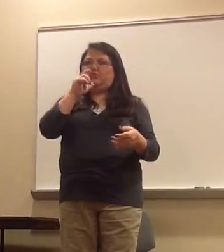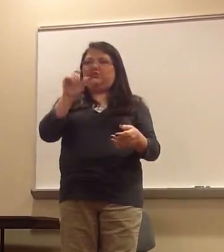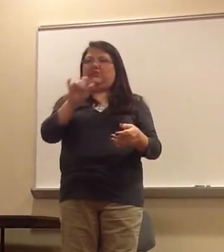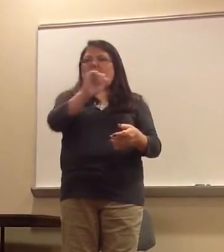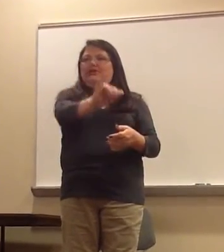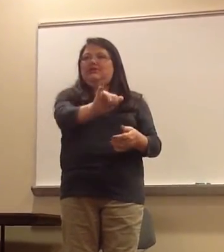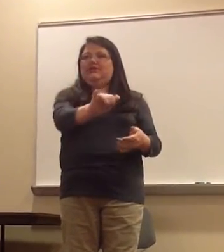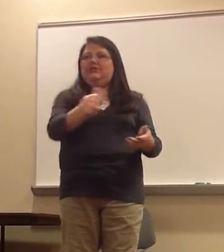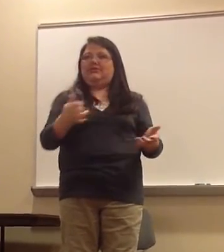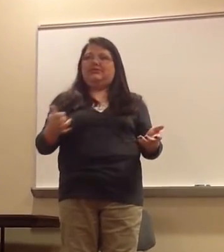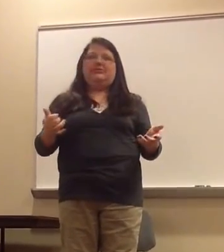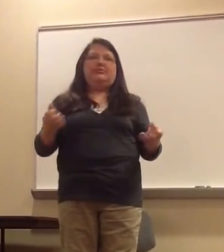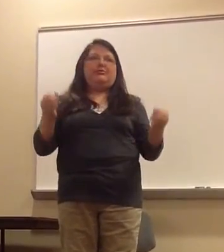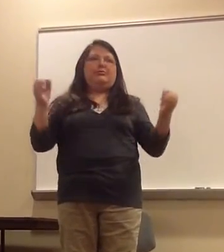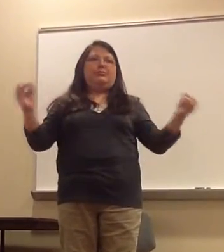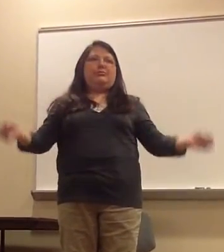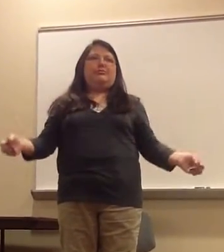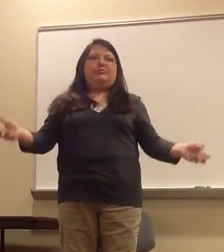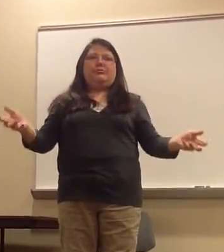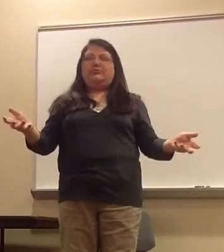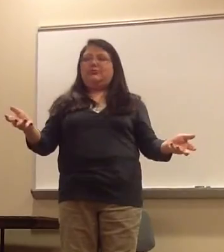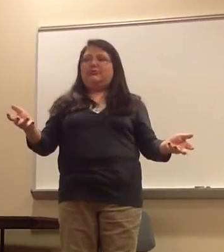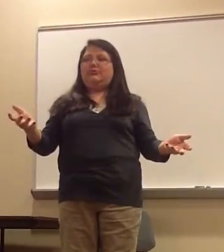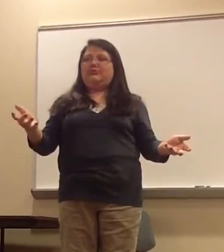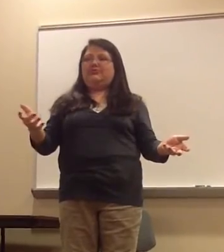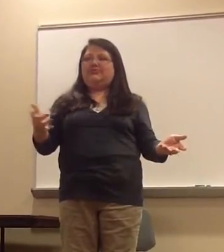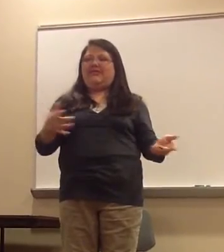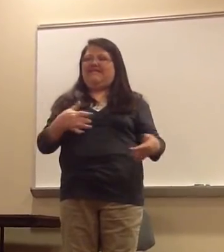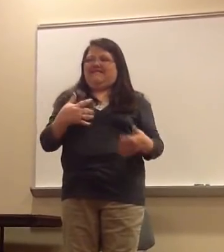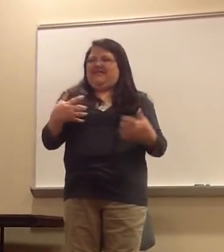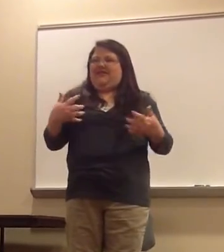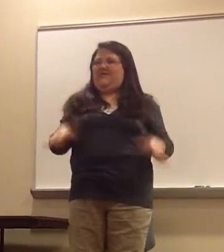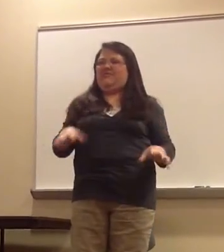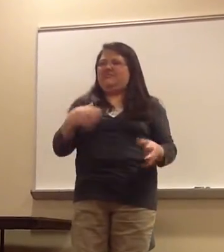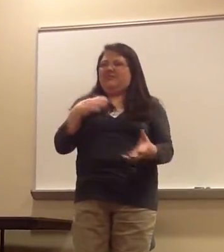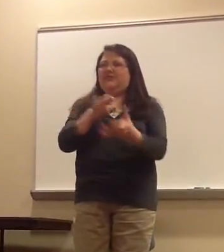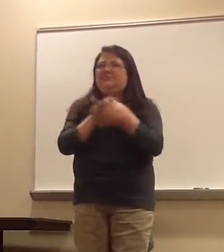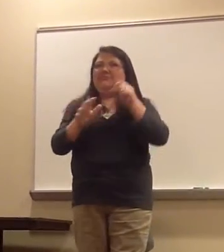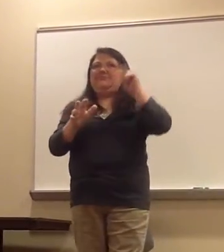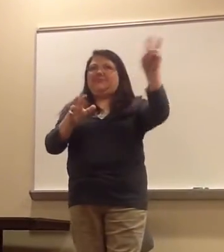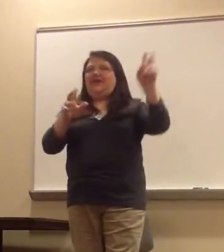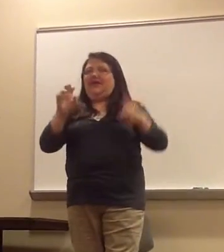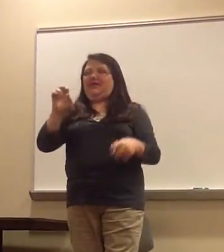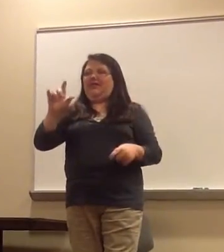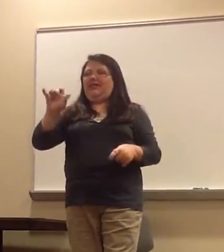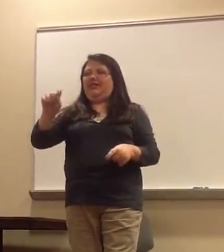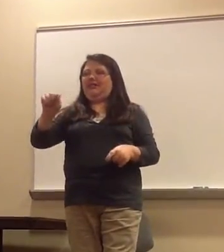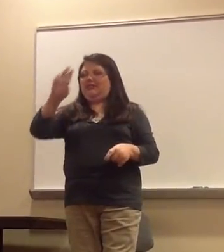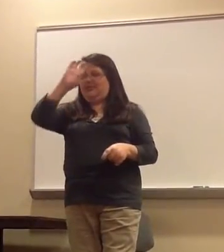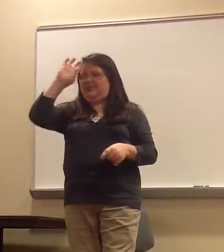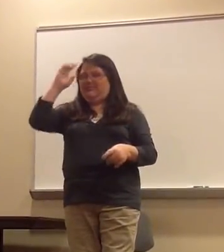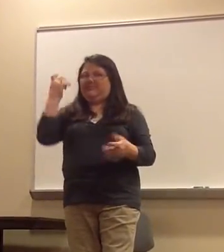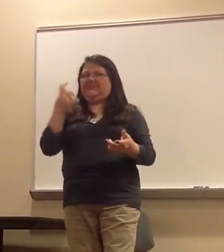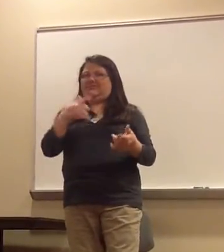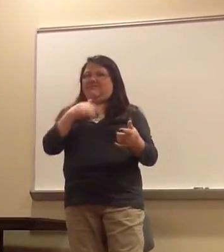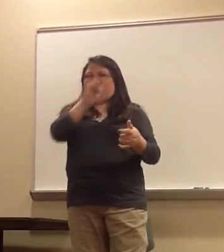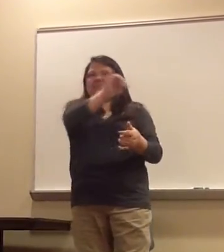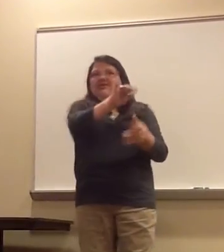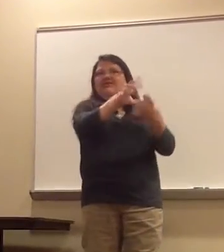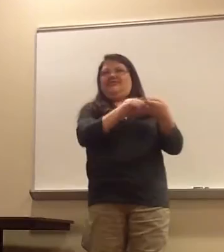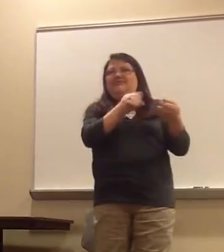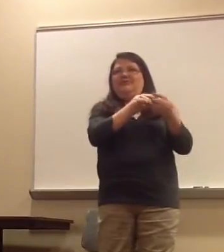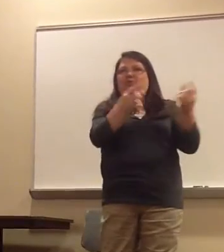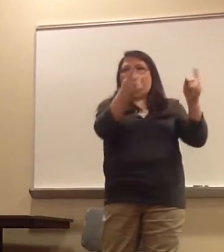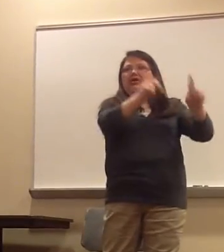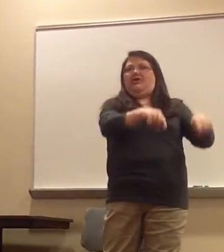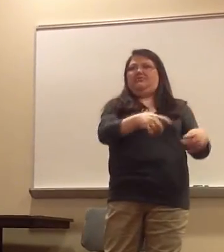So where are the services for deaf people who need that kind of service? They don't exist in New Hampshire. I don't want my husband to go back to